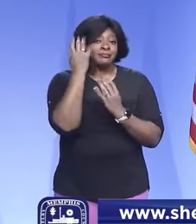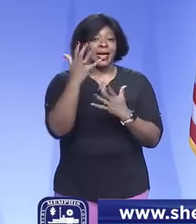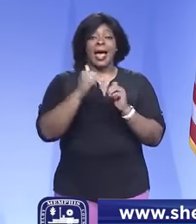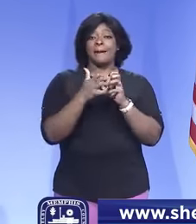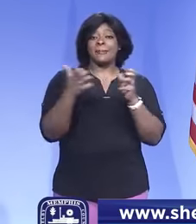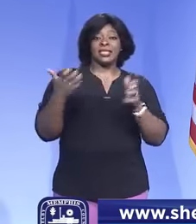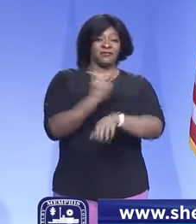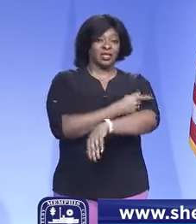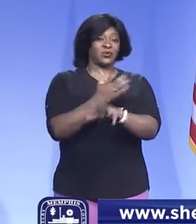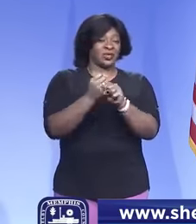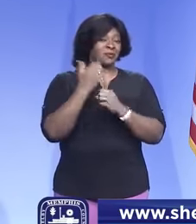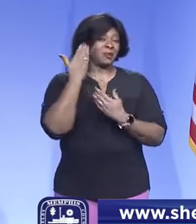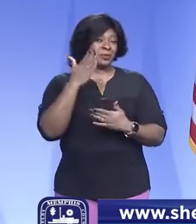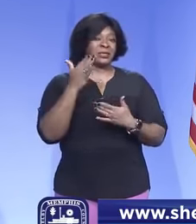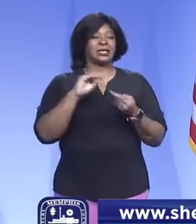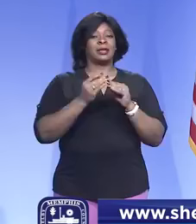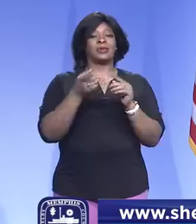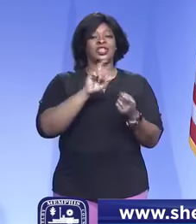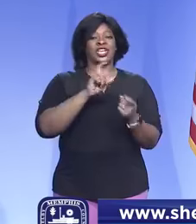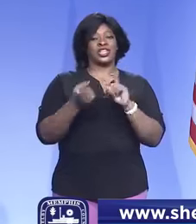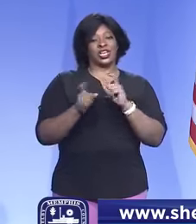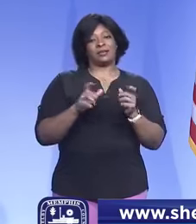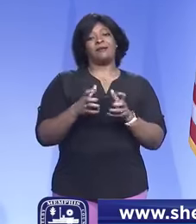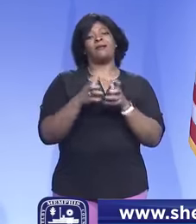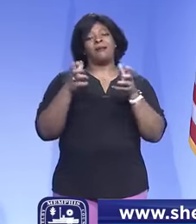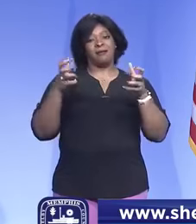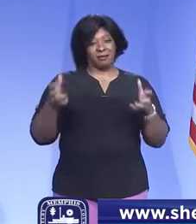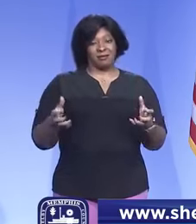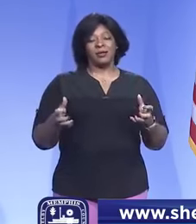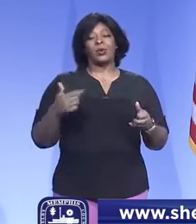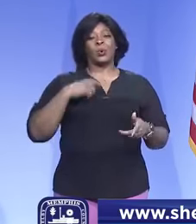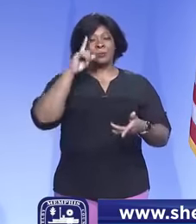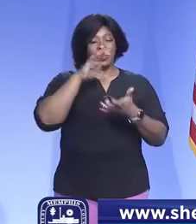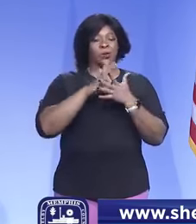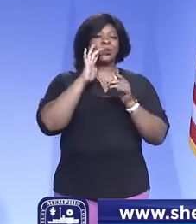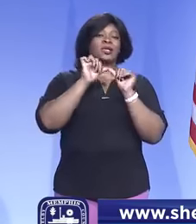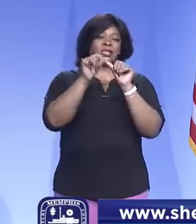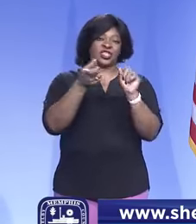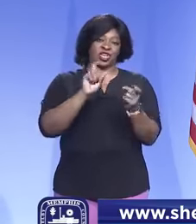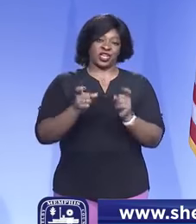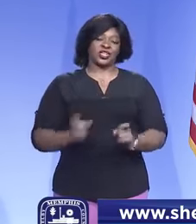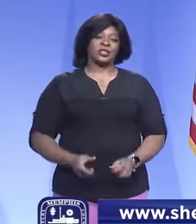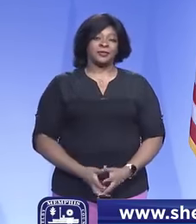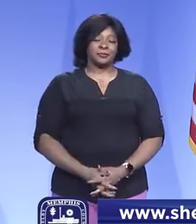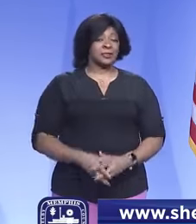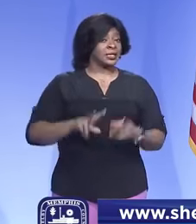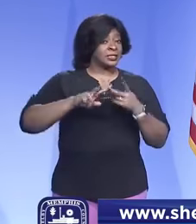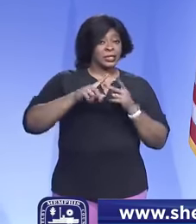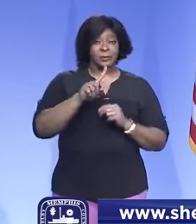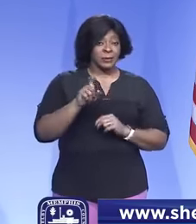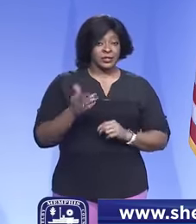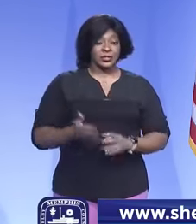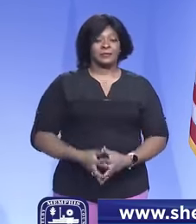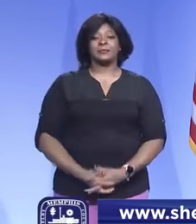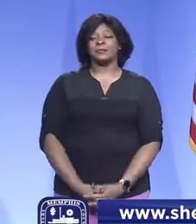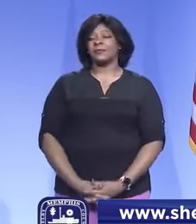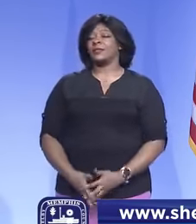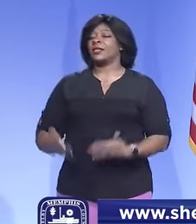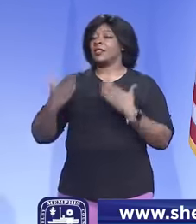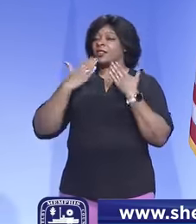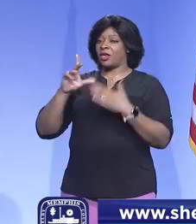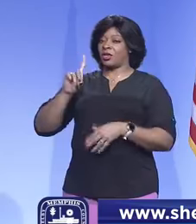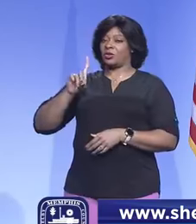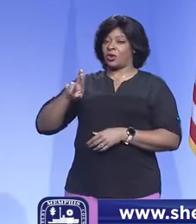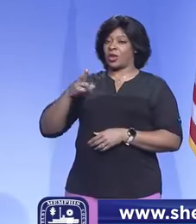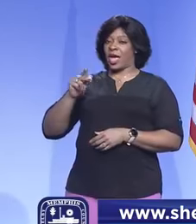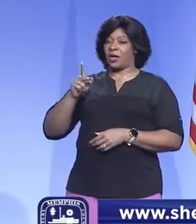only because those are changing so rapidly, and we believe will continue to change. And your follow-up? Thanks, Dr.